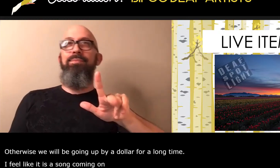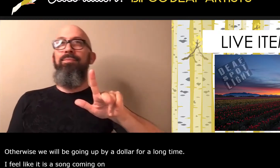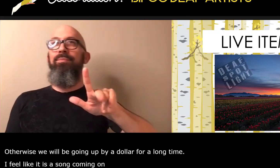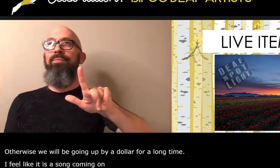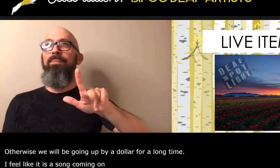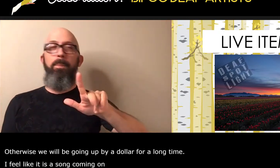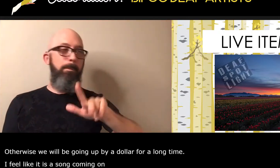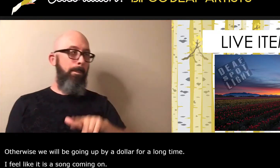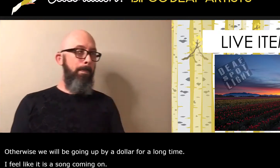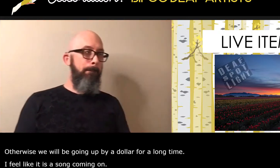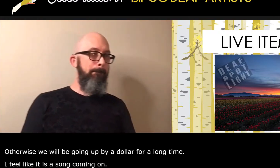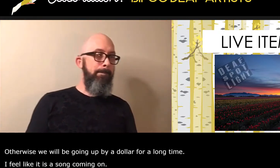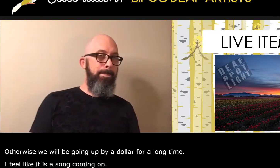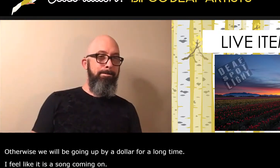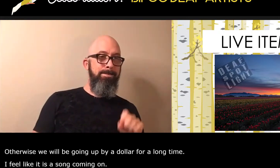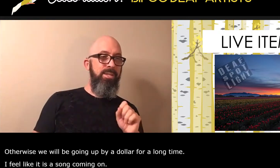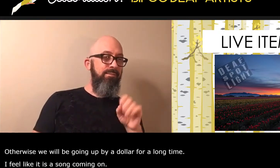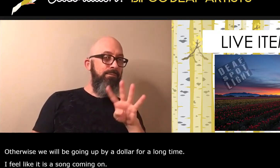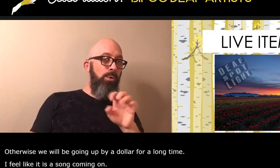423 it is.